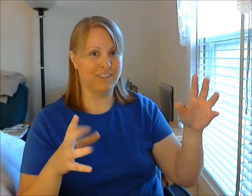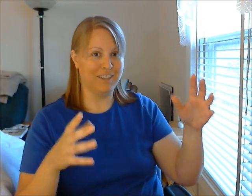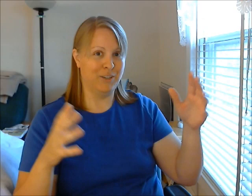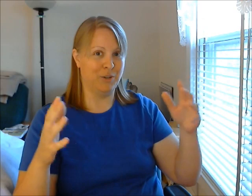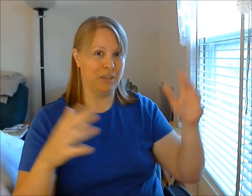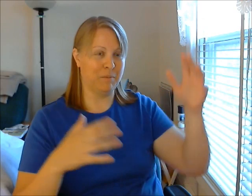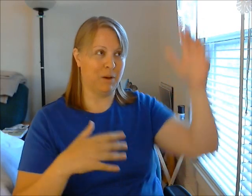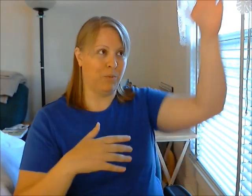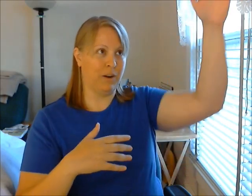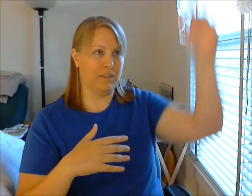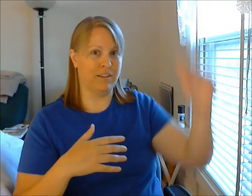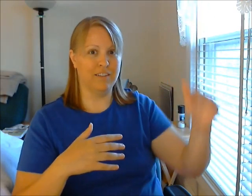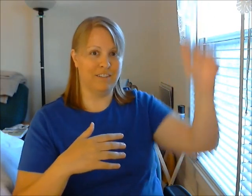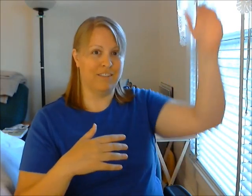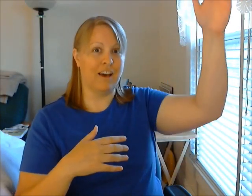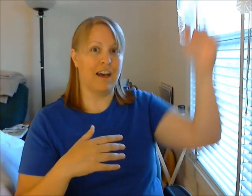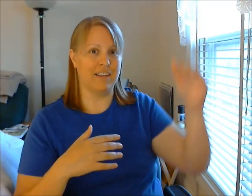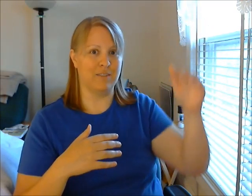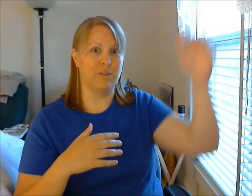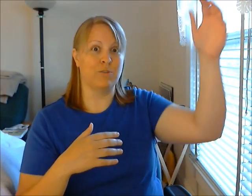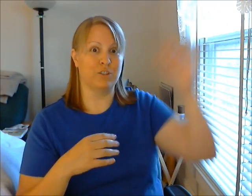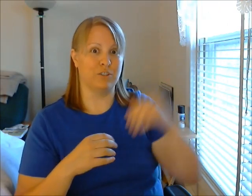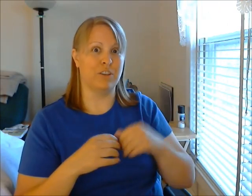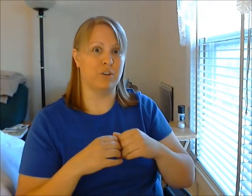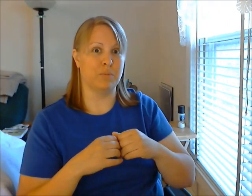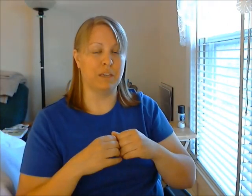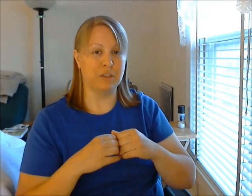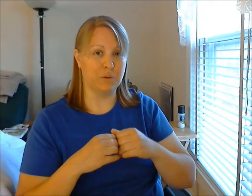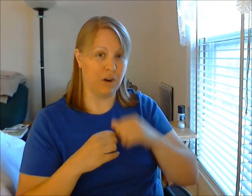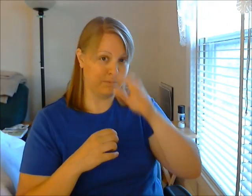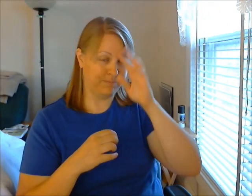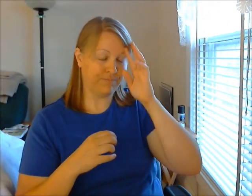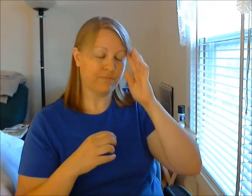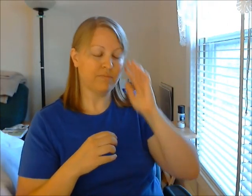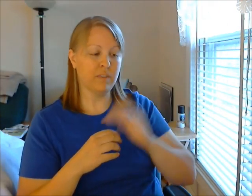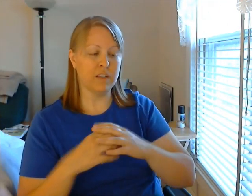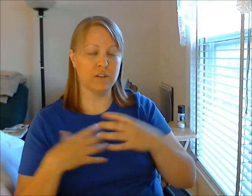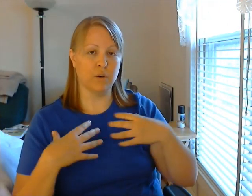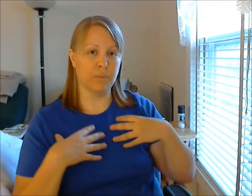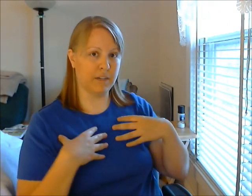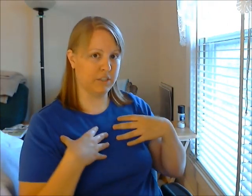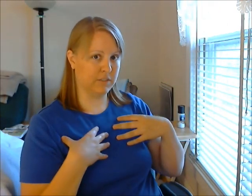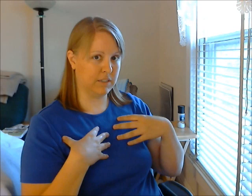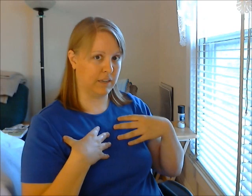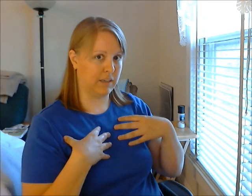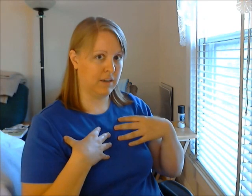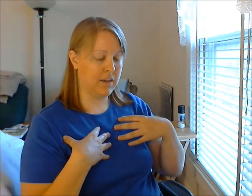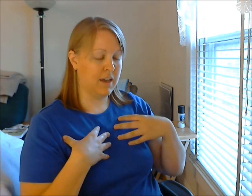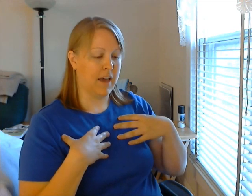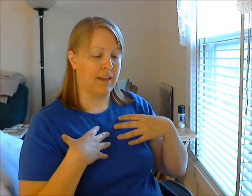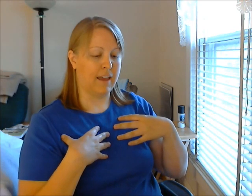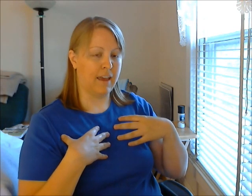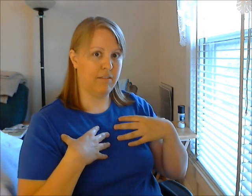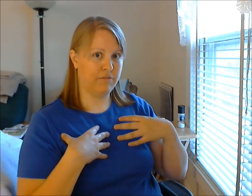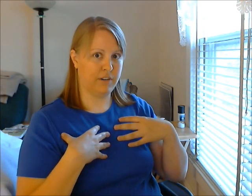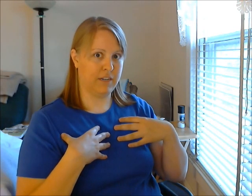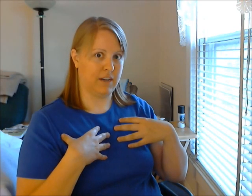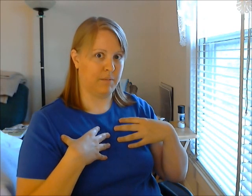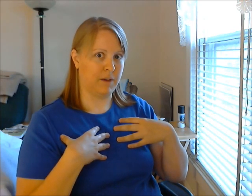You think about where the eyes of the creature that you're speaking to are. So body shift slightly, and every time I